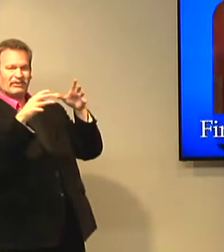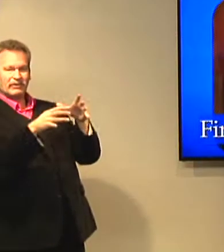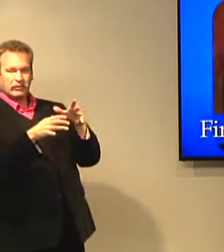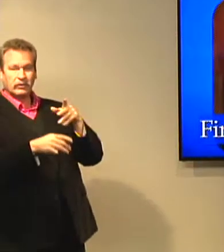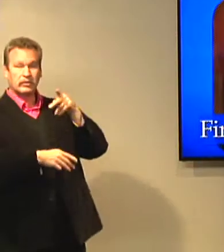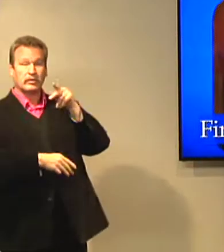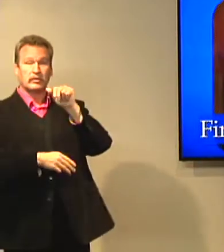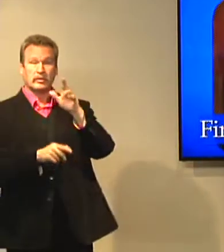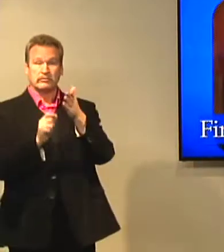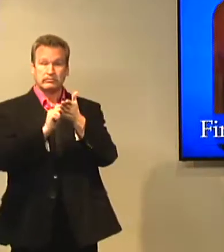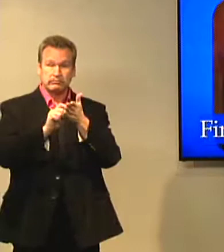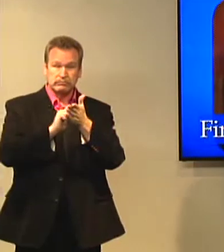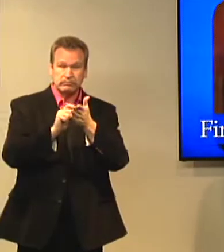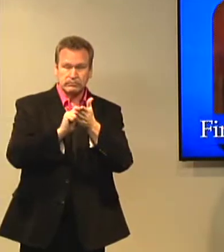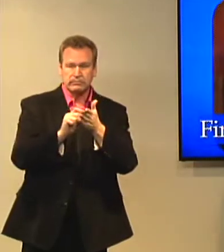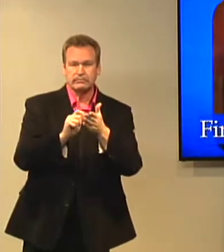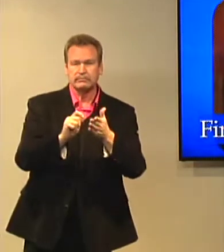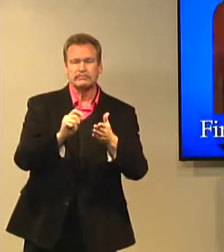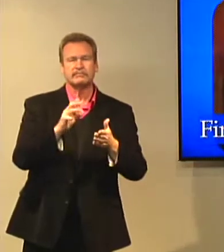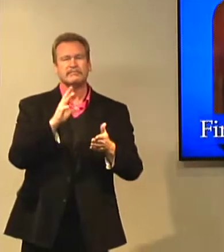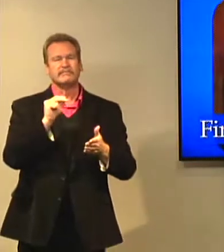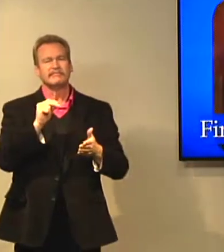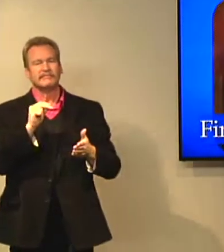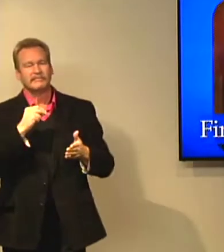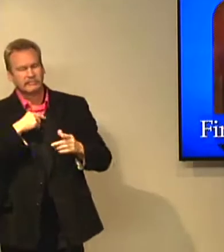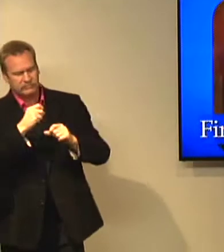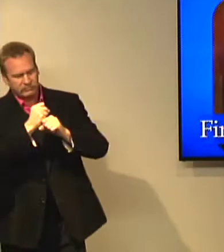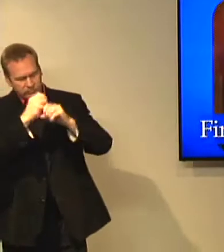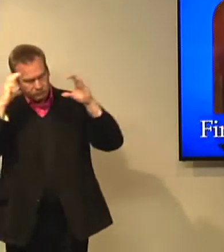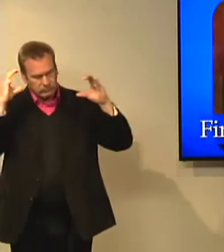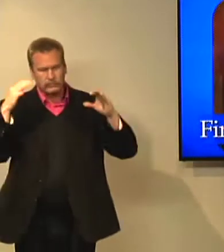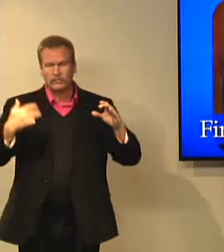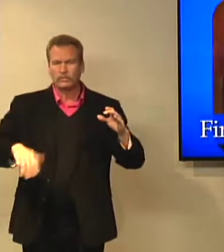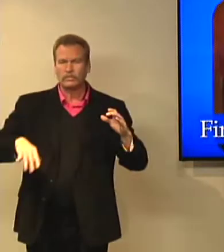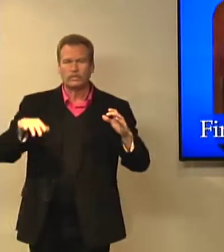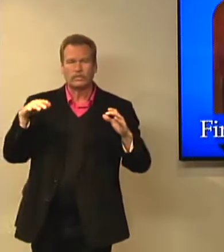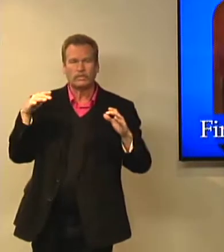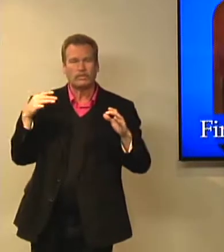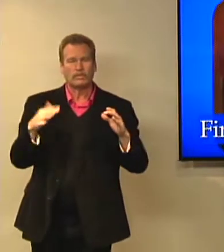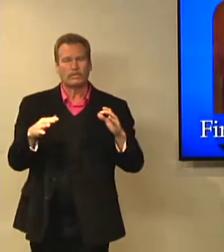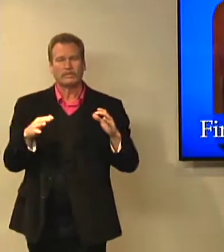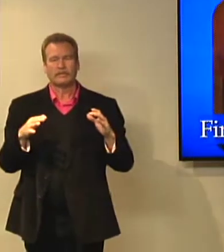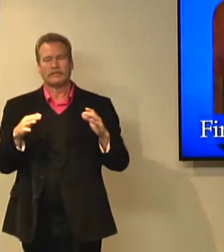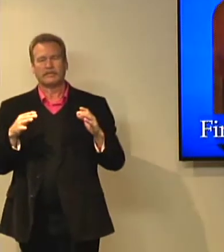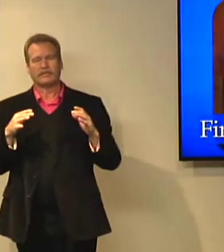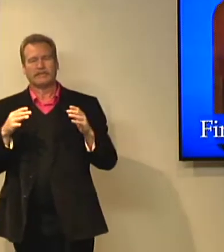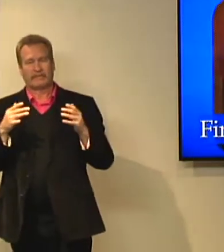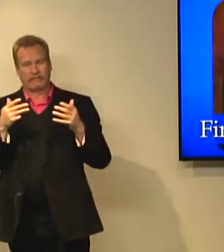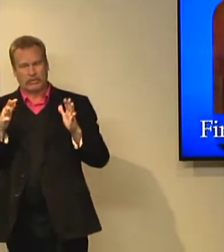There was a group of believers in Philippi, and Paul wrote to them. So,